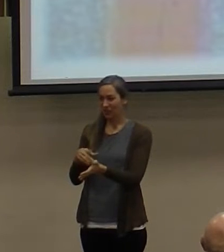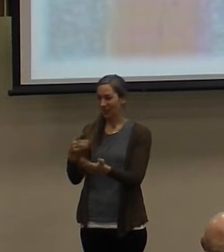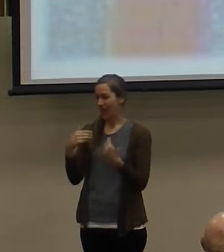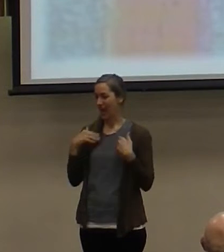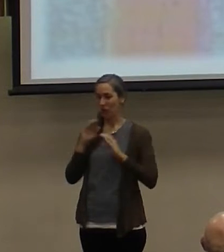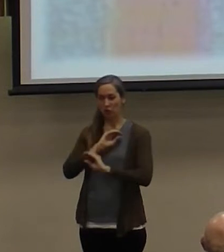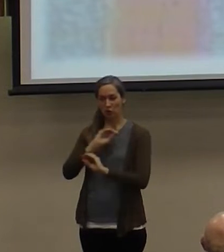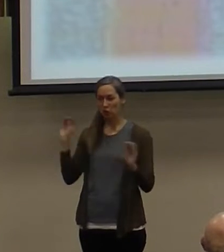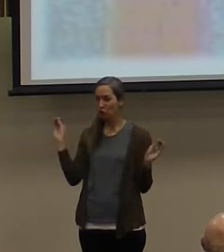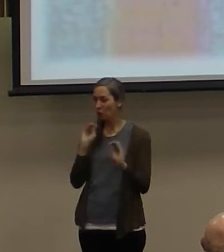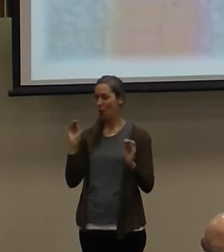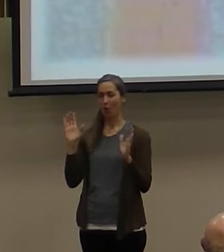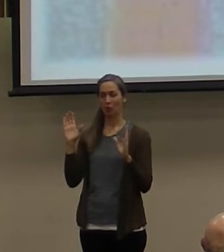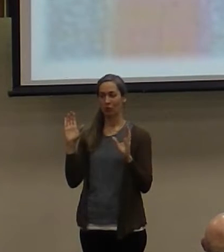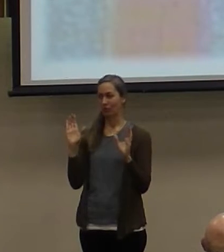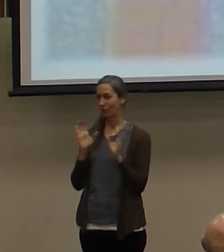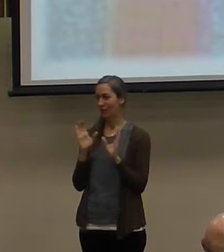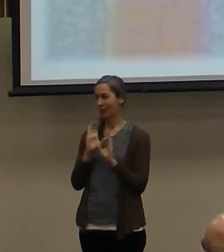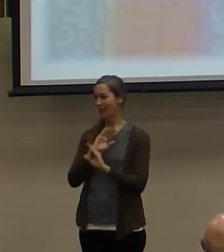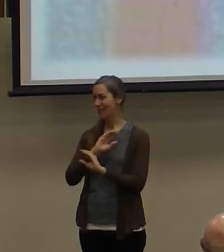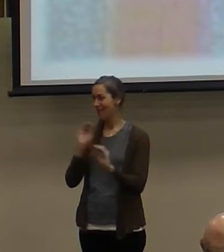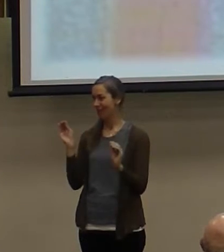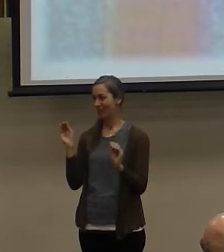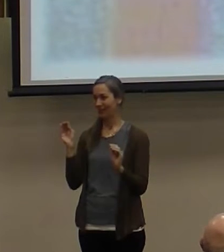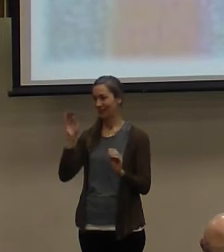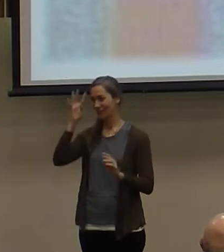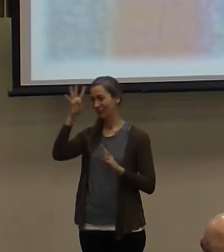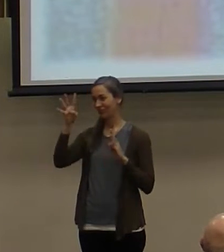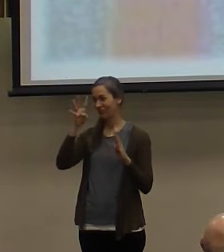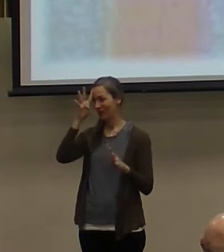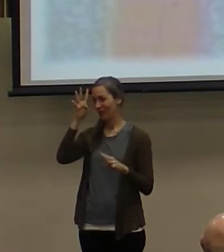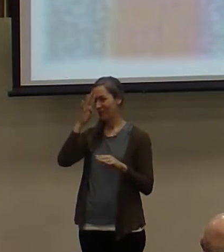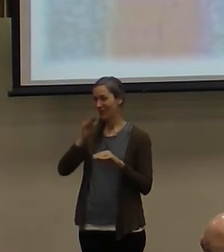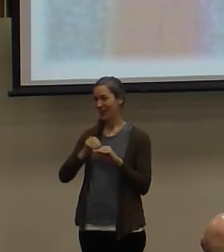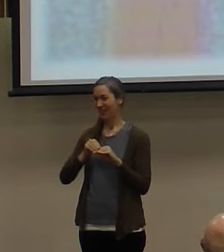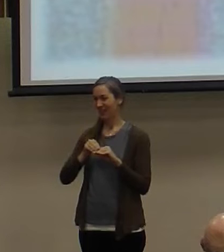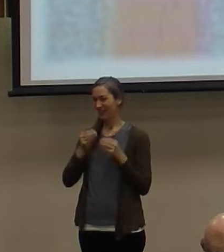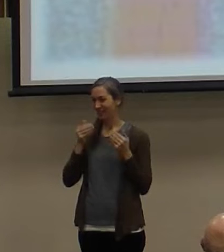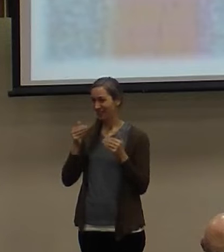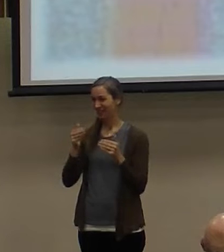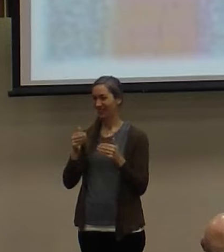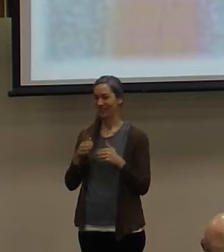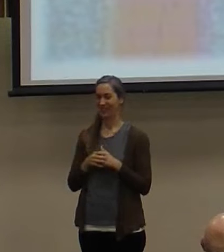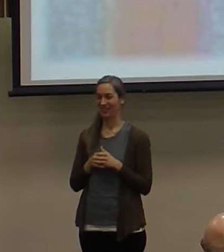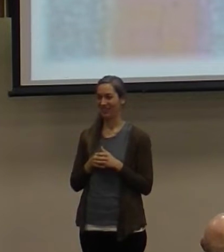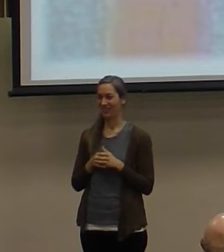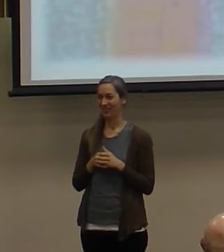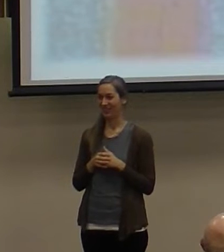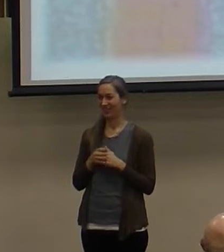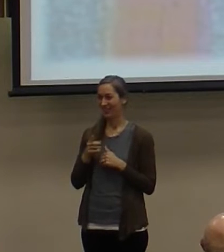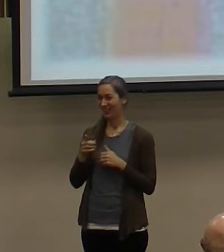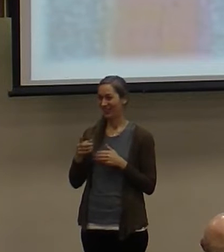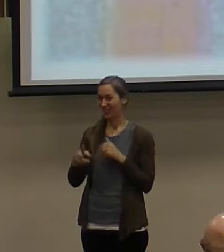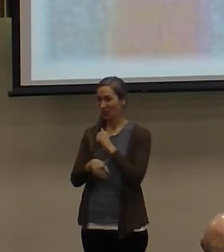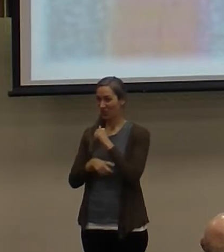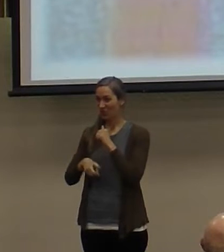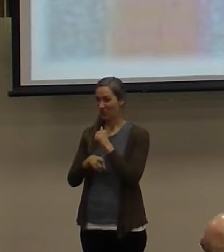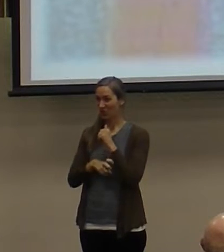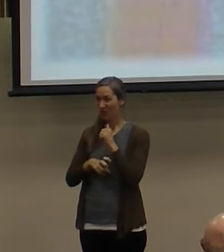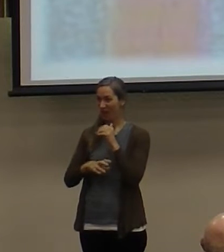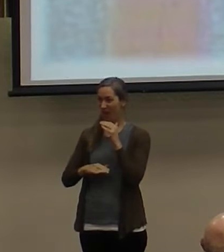how he got through, but it was an amazing kind of thing. Estimates went as high as that he swindled as much